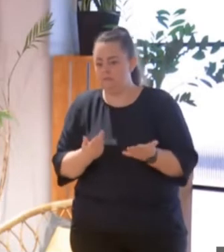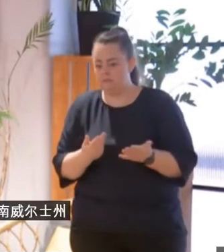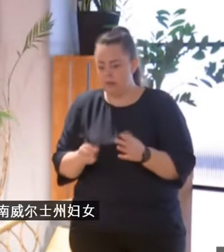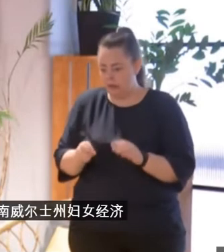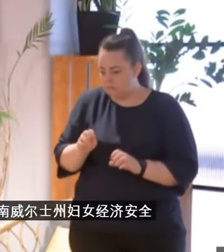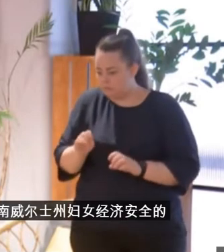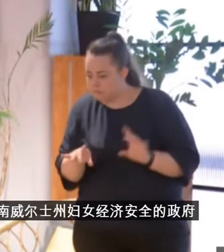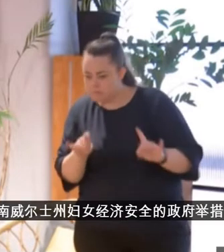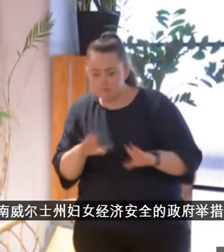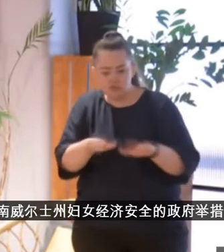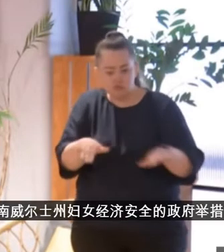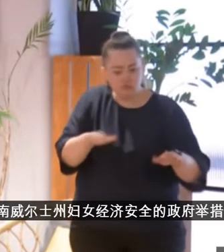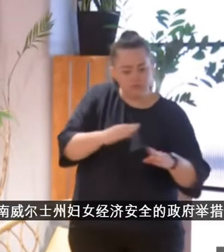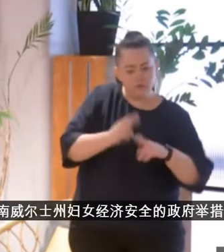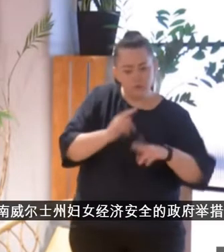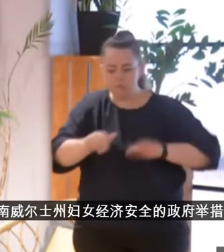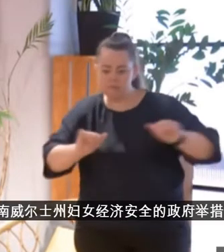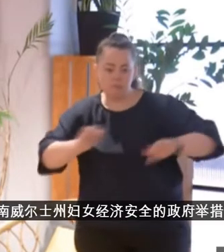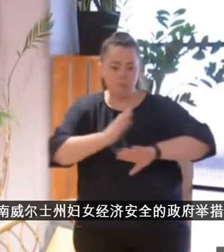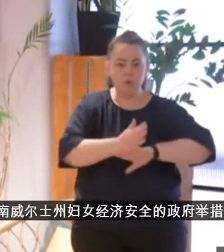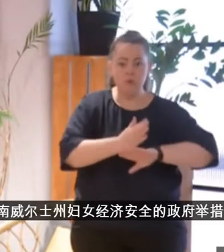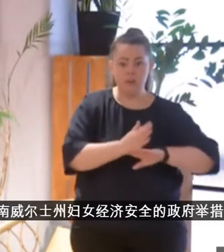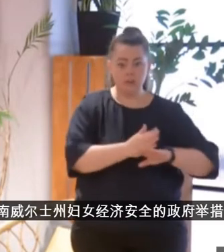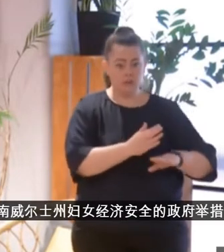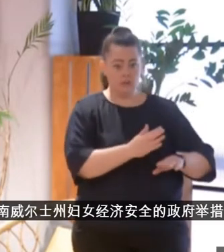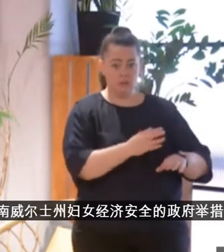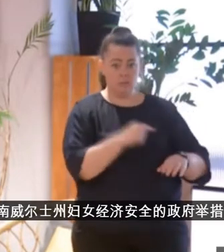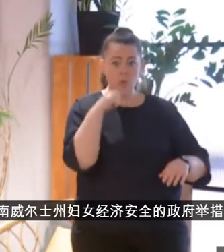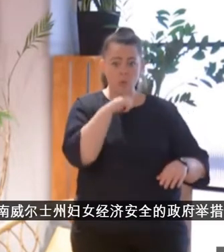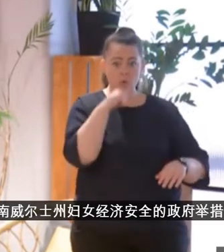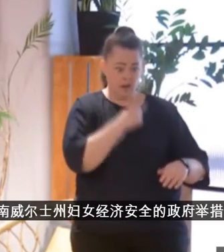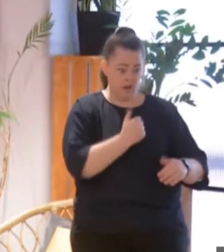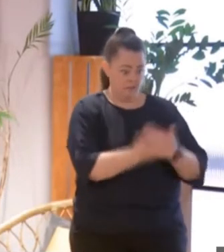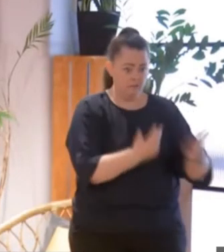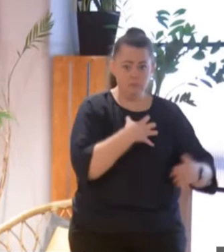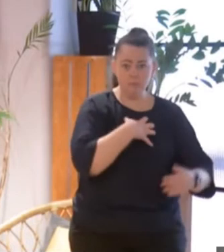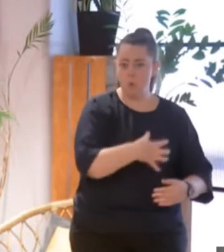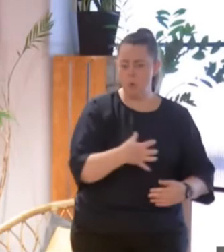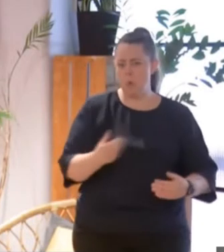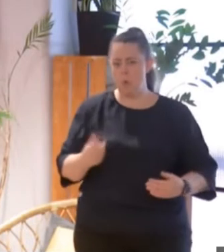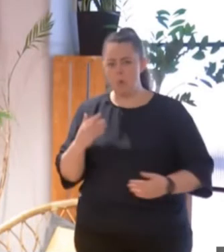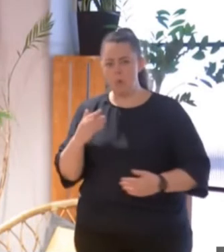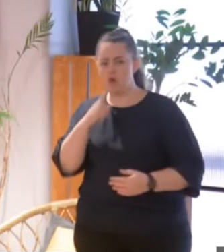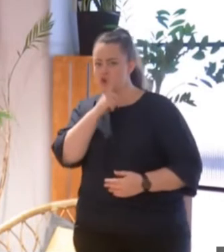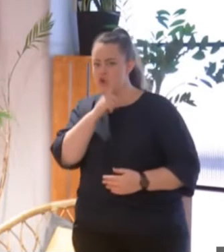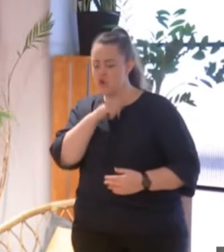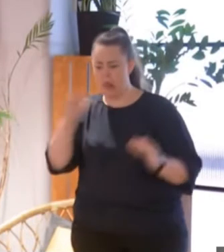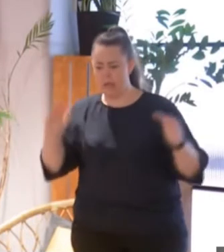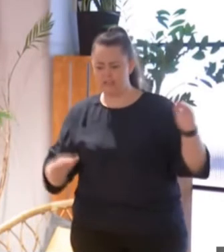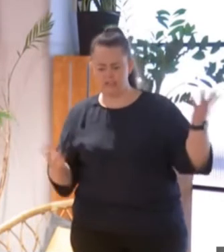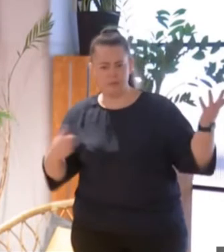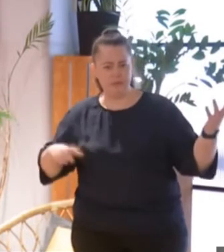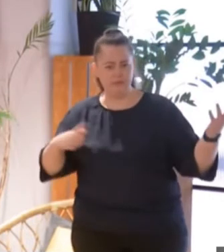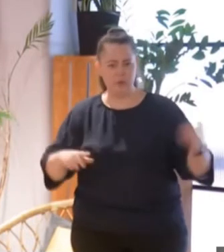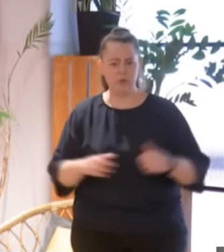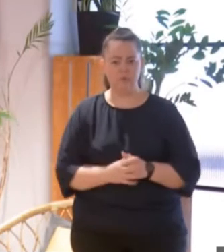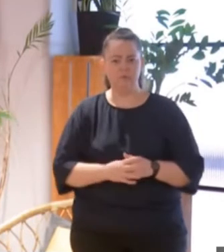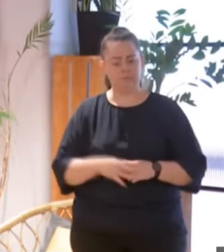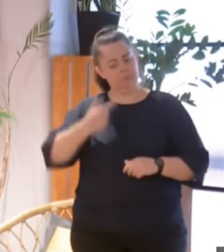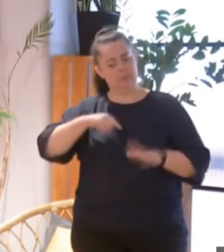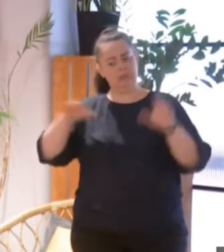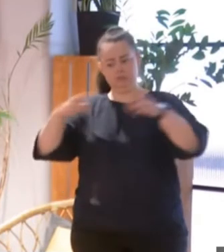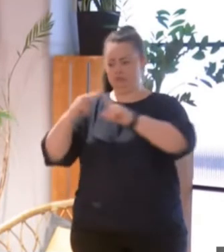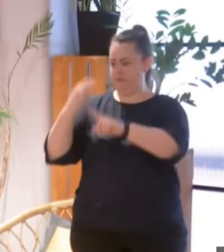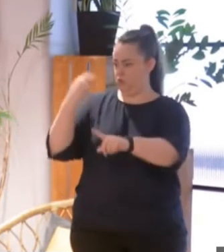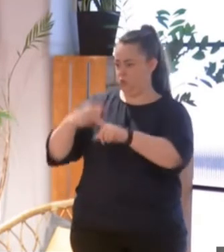women of New South Wales in a sustained manner is warmly welcomed. The review will consider the key systemic deficiencies of